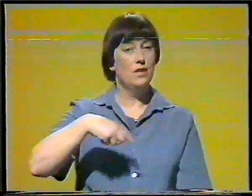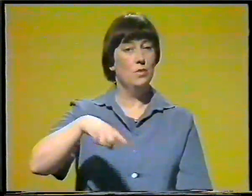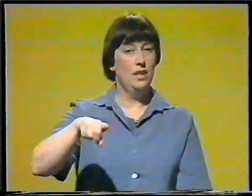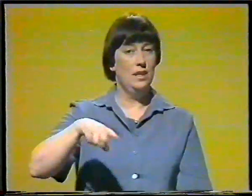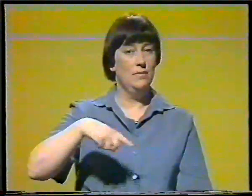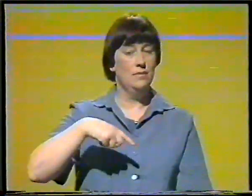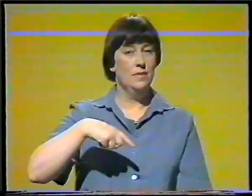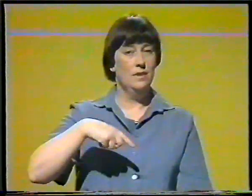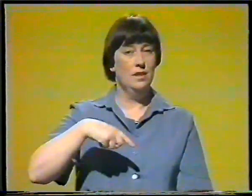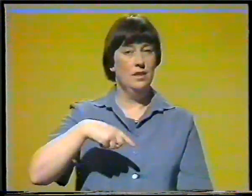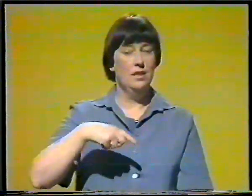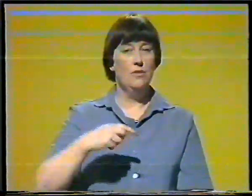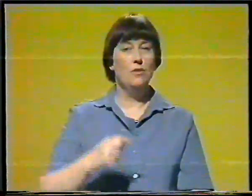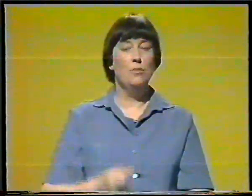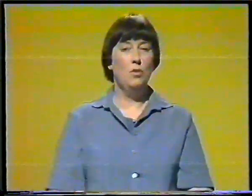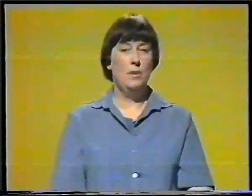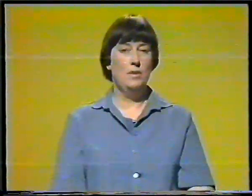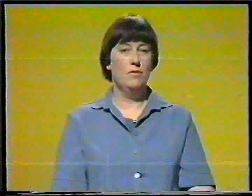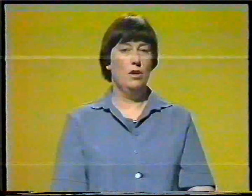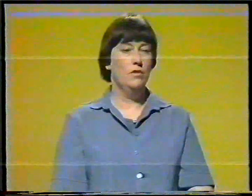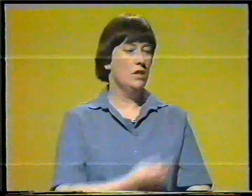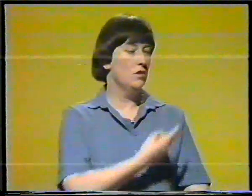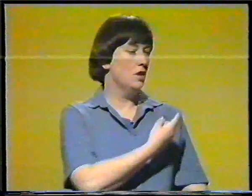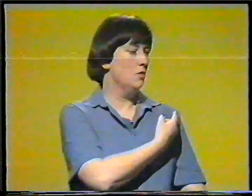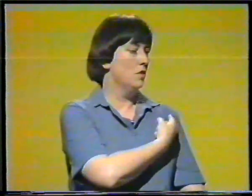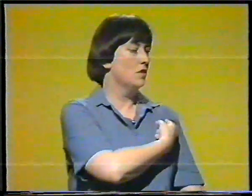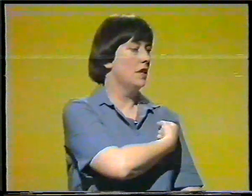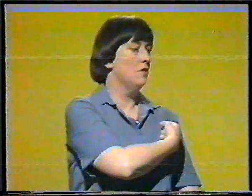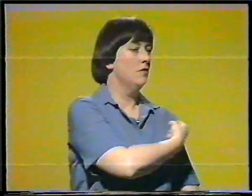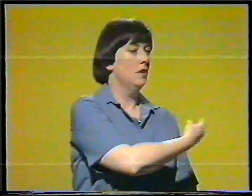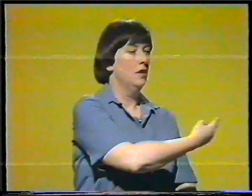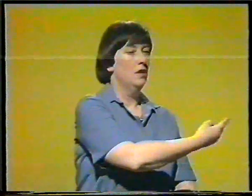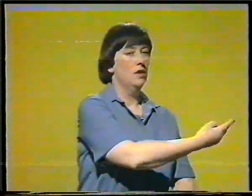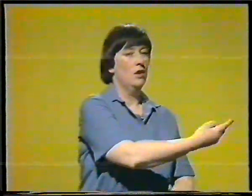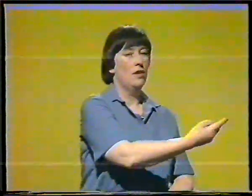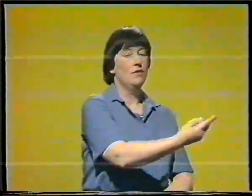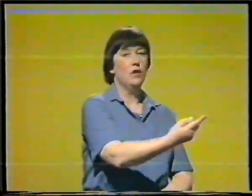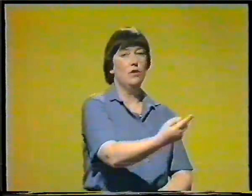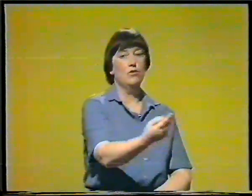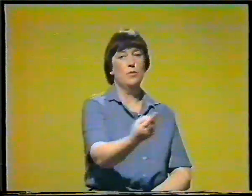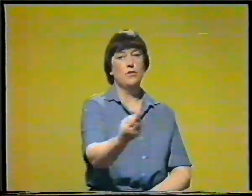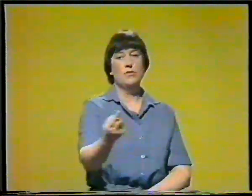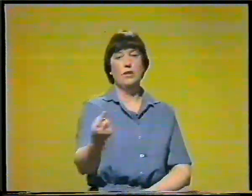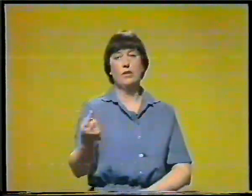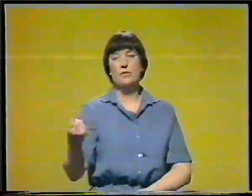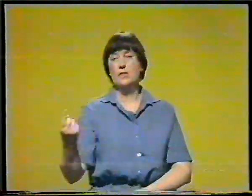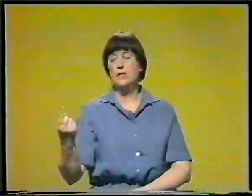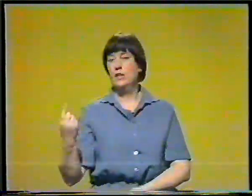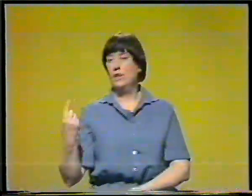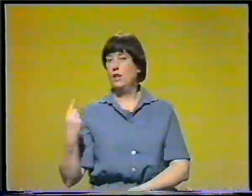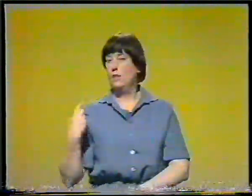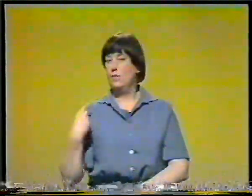we. If there are more people involved, then you start with yourself, go around the whole group that are involved, and come back to